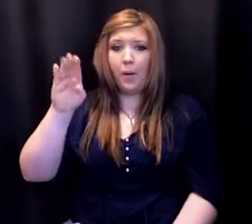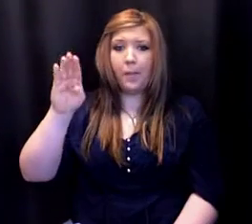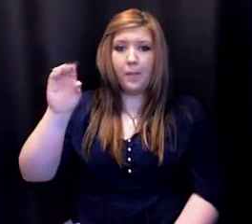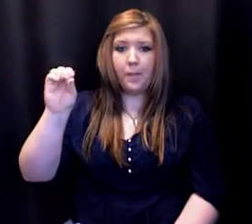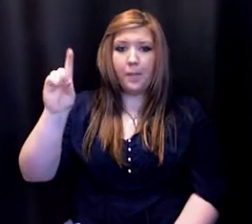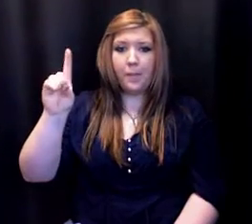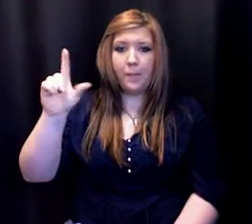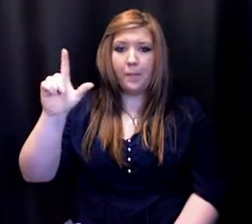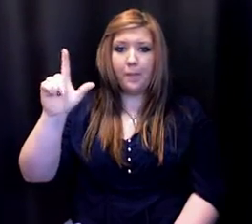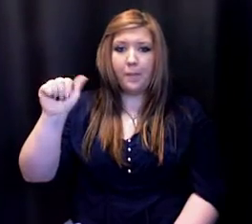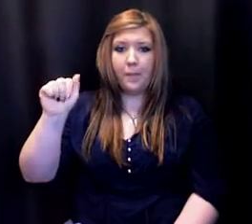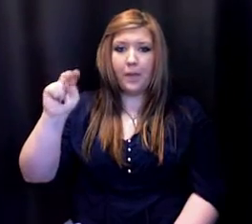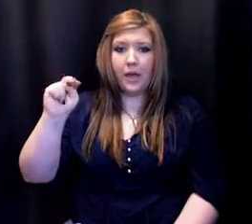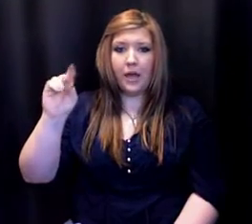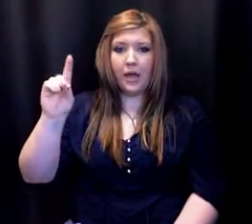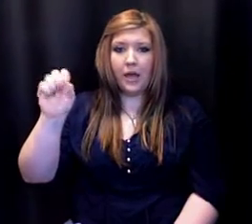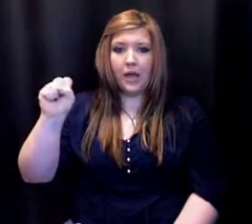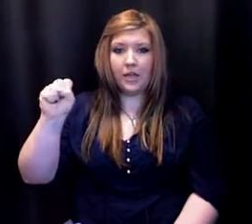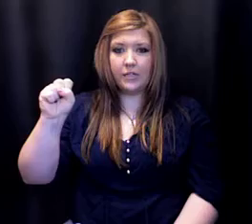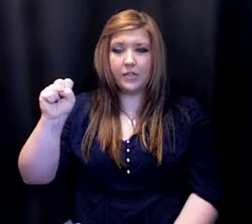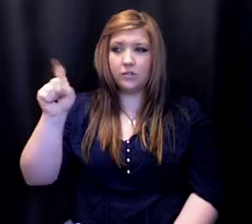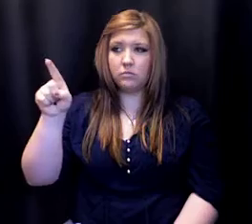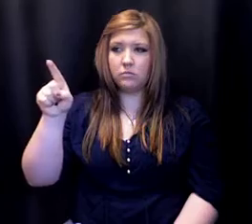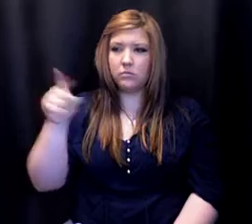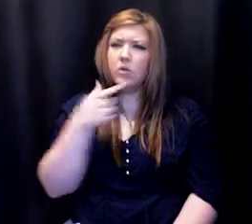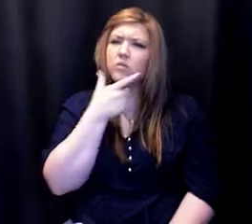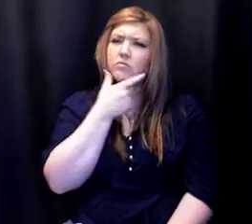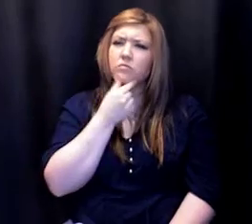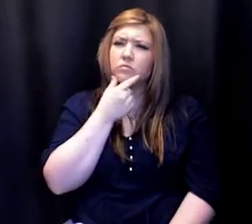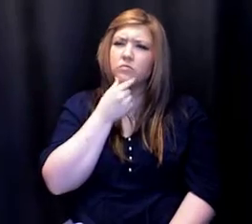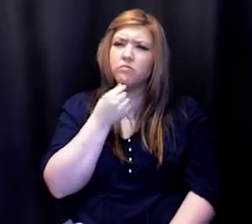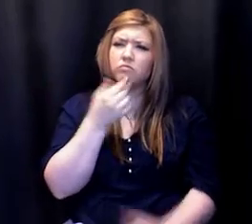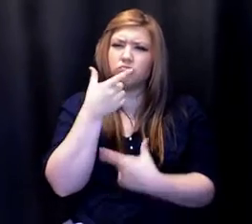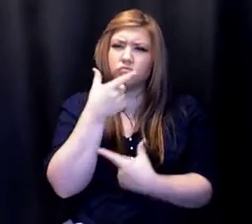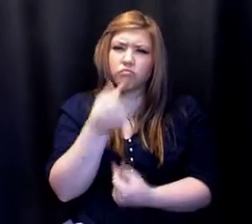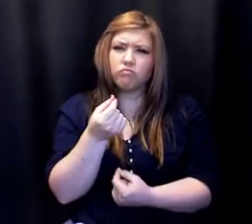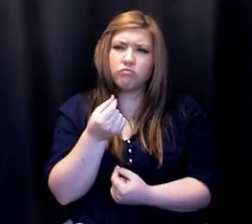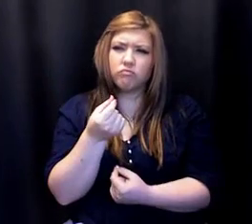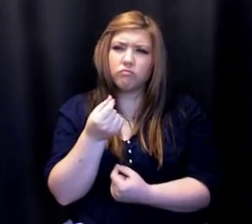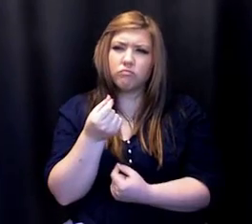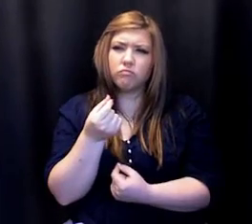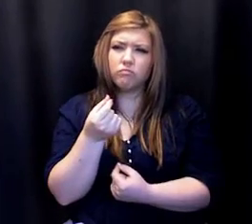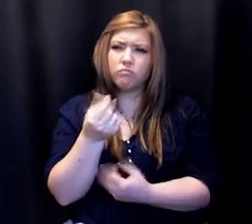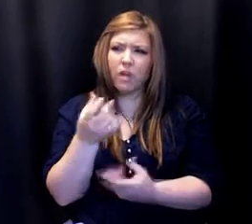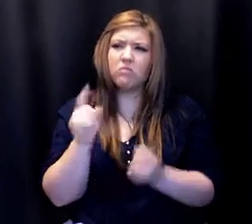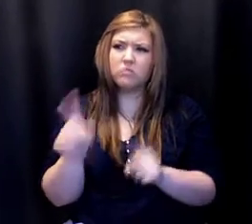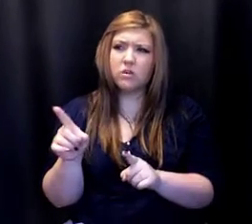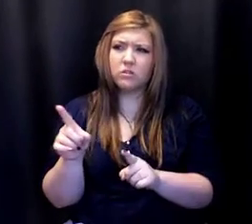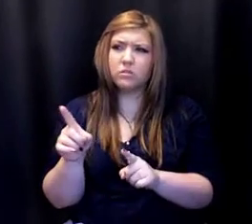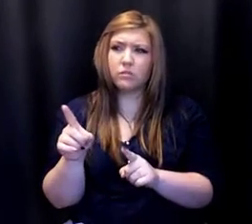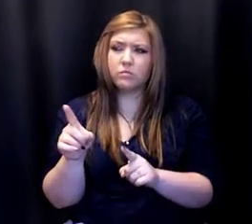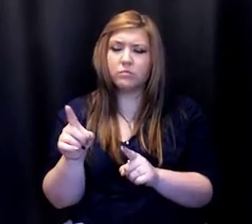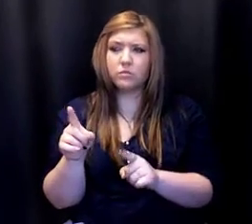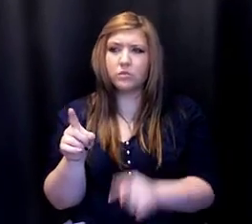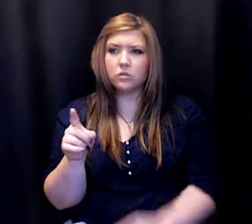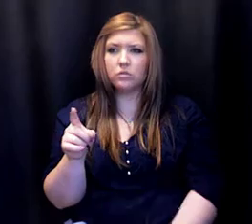had seen pictures, but I didn't know what it was. But from the signs, it looked like it was going to be a relatively short detour off